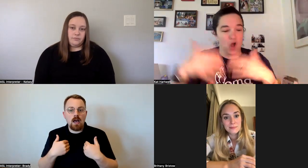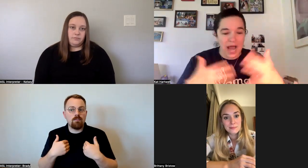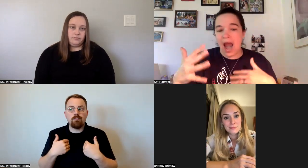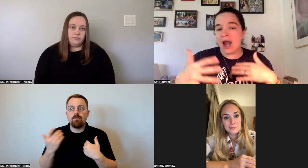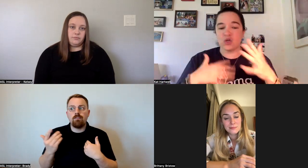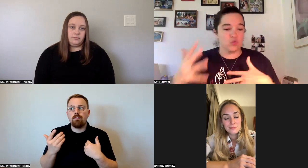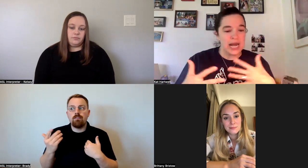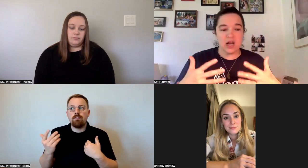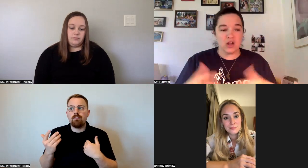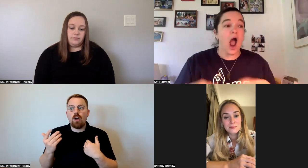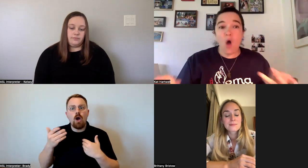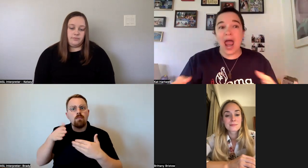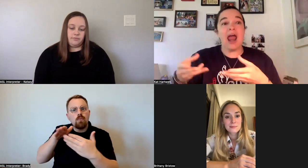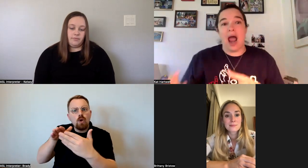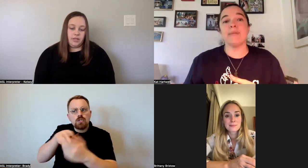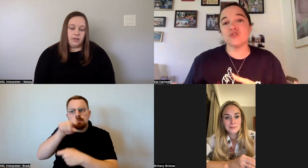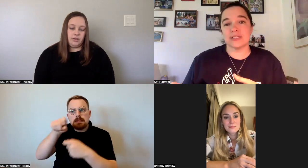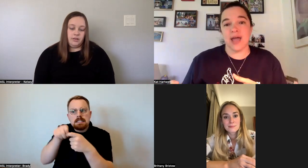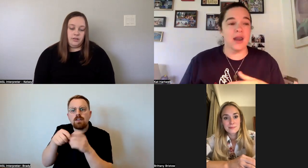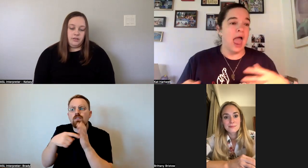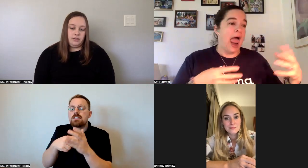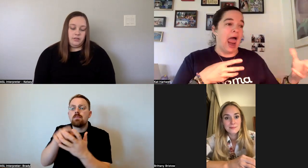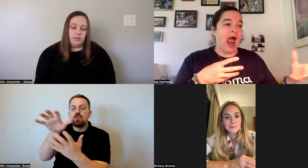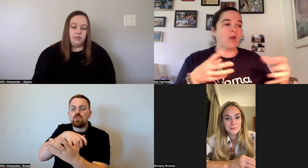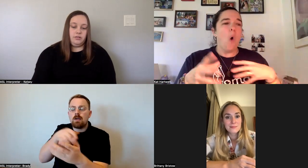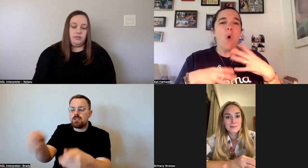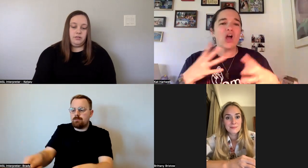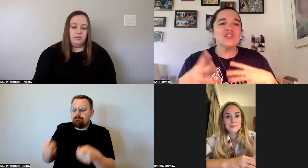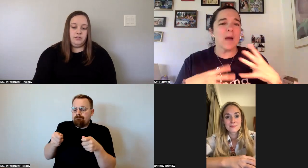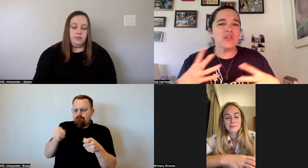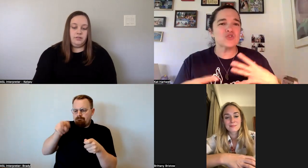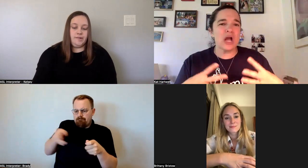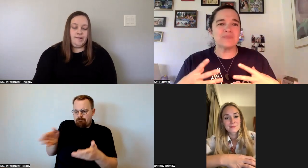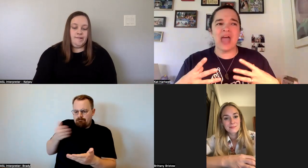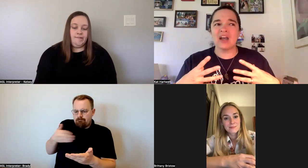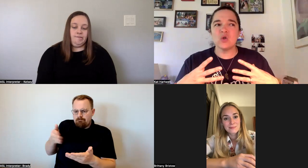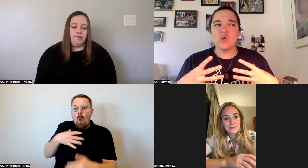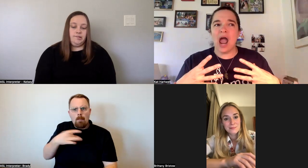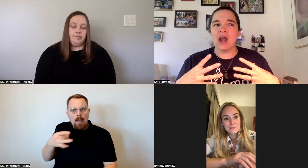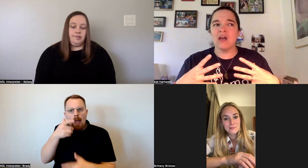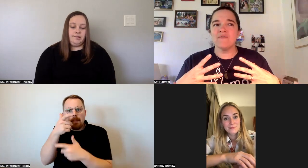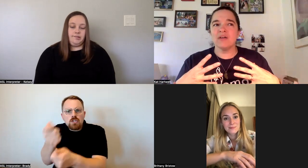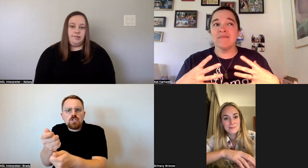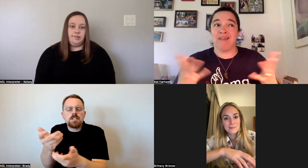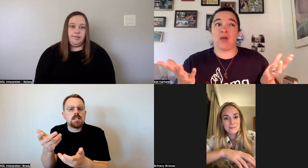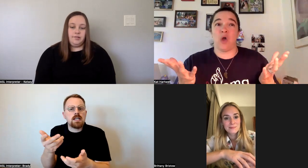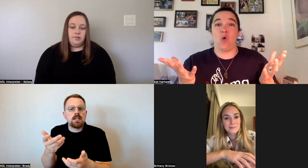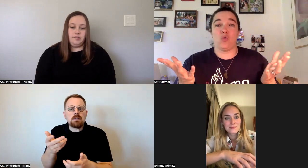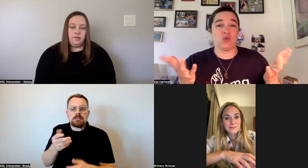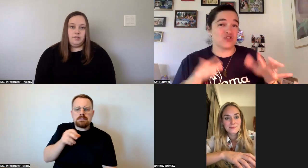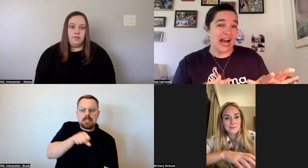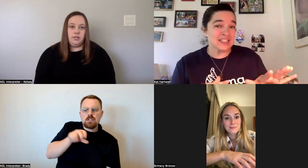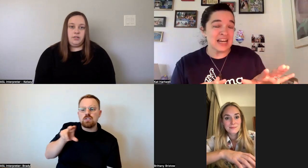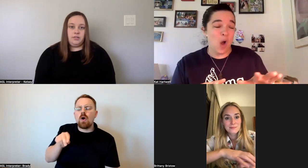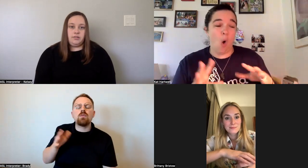and you look at it, you read it, like, okay, I'm interested. And what are some of the scripts that you kind of, I don't